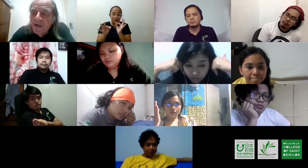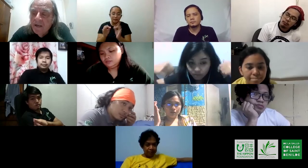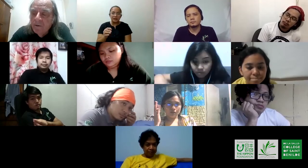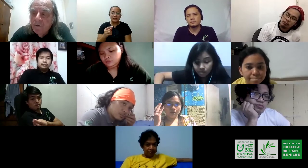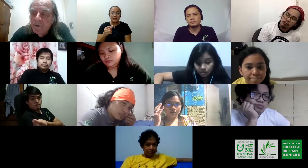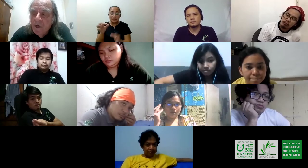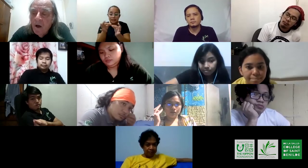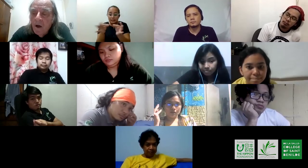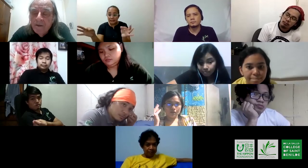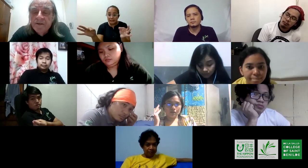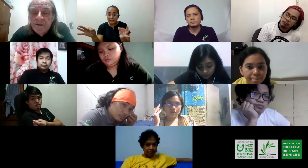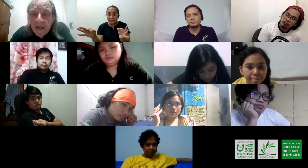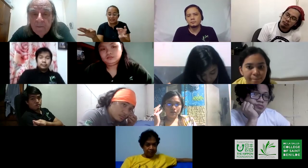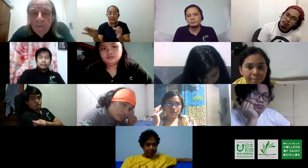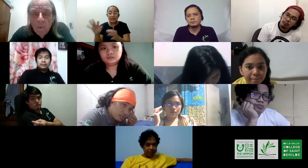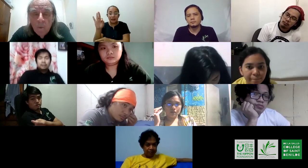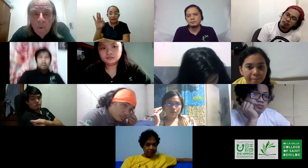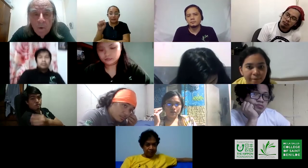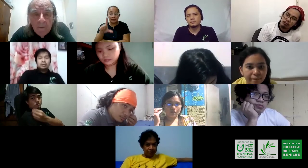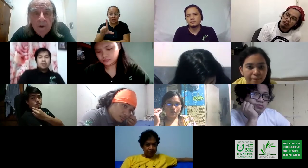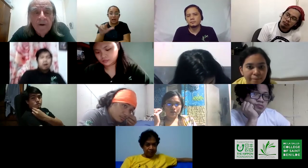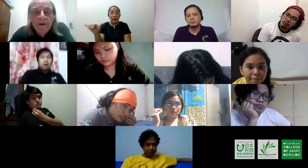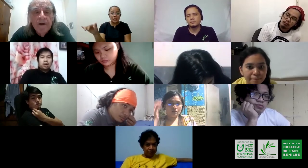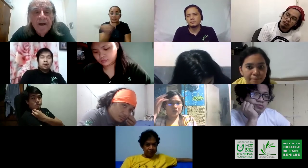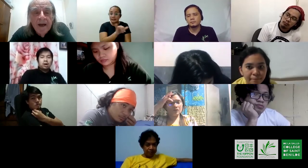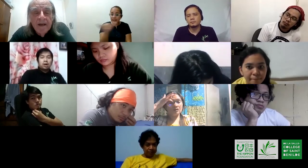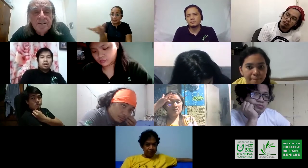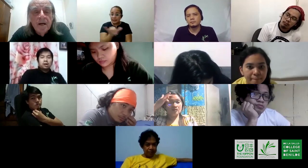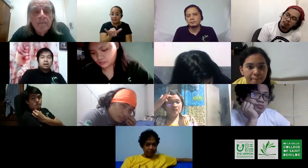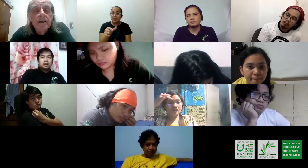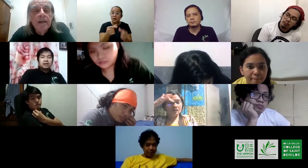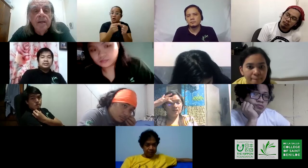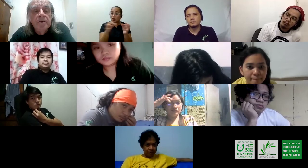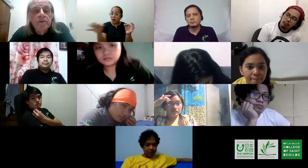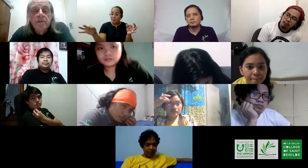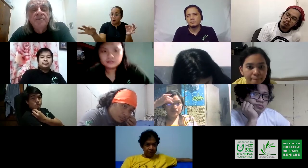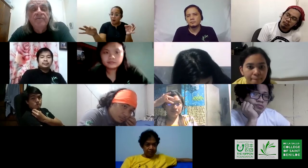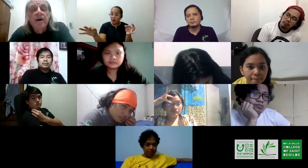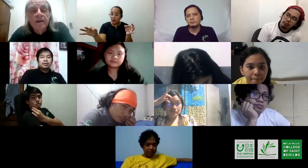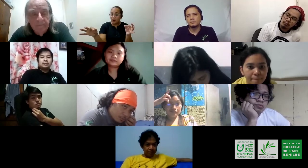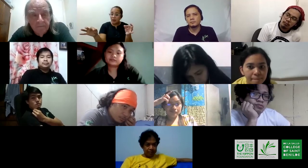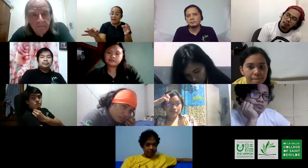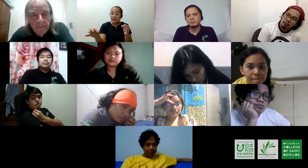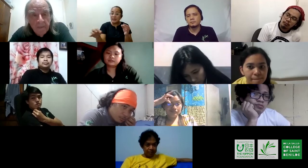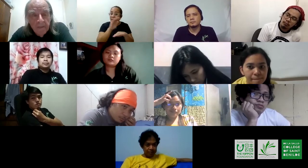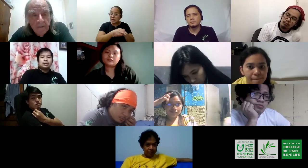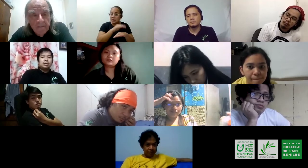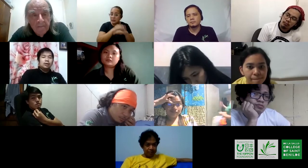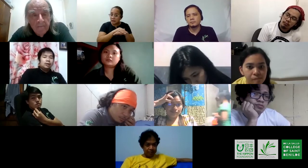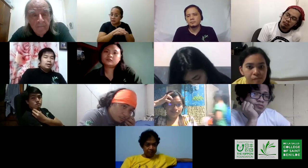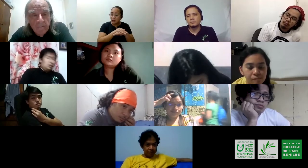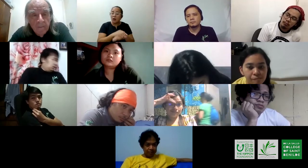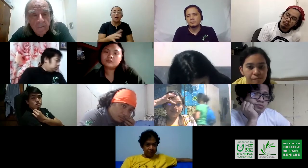Filipino Sign Language are the same grammar as some in English, that's fine.